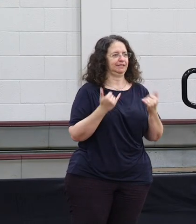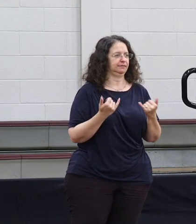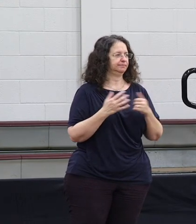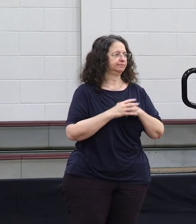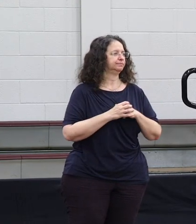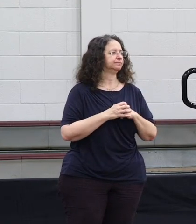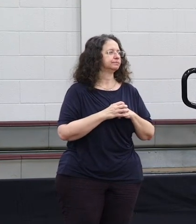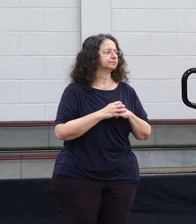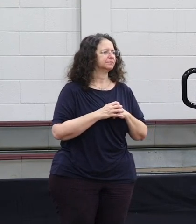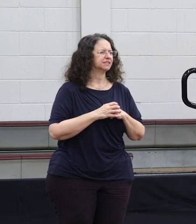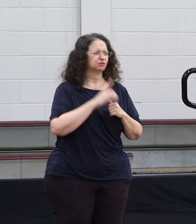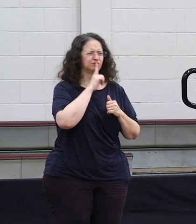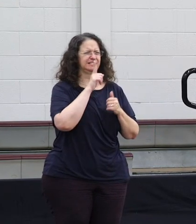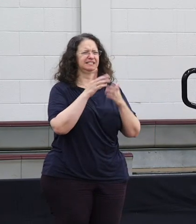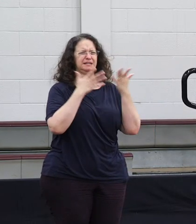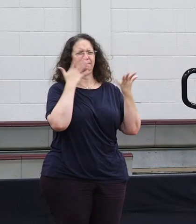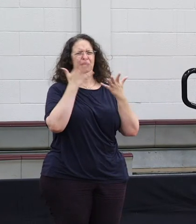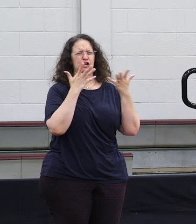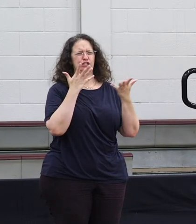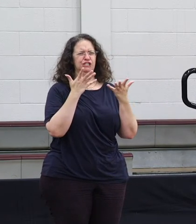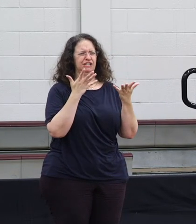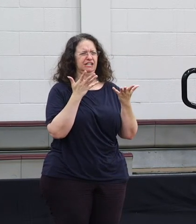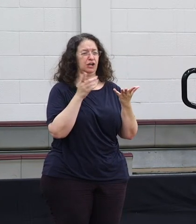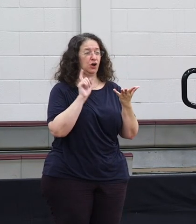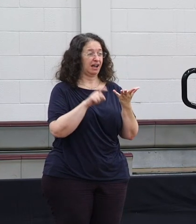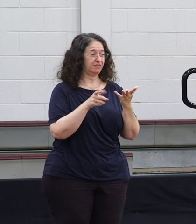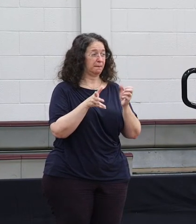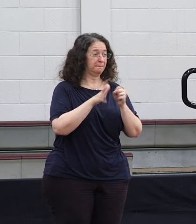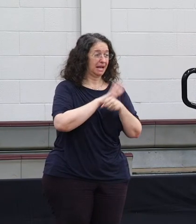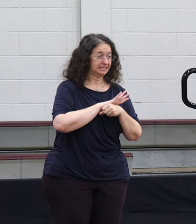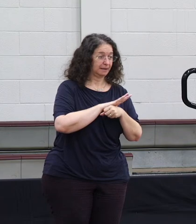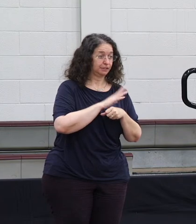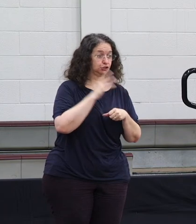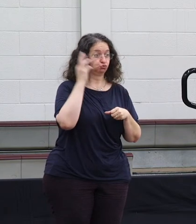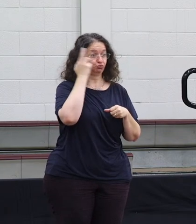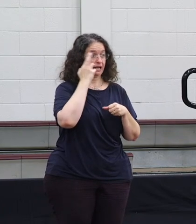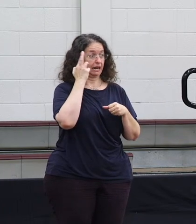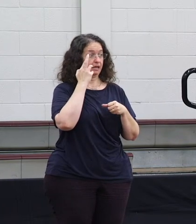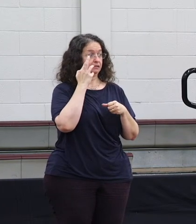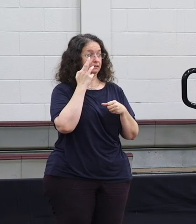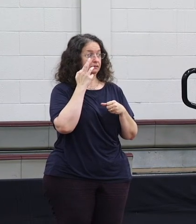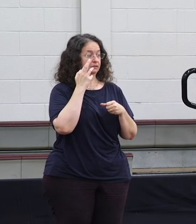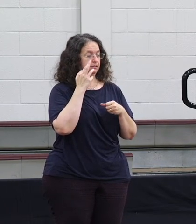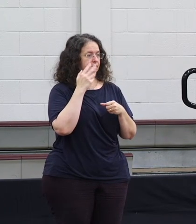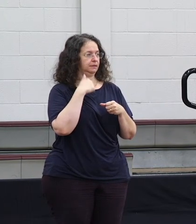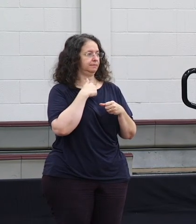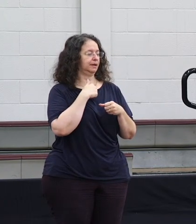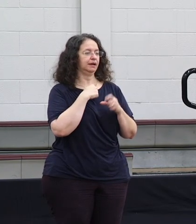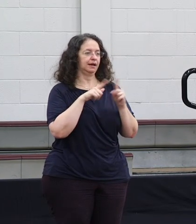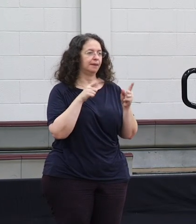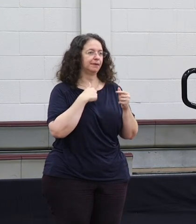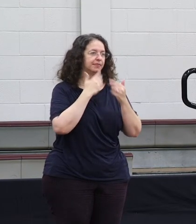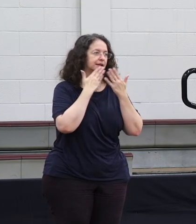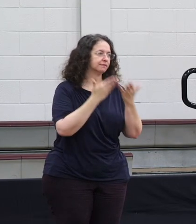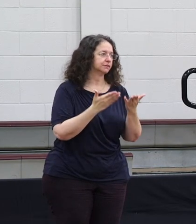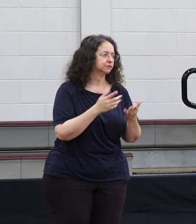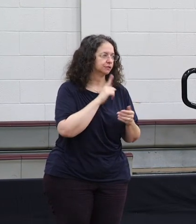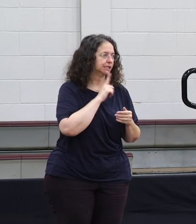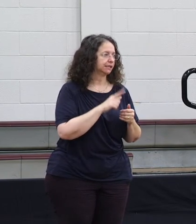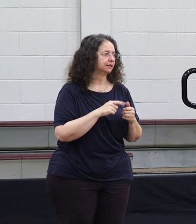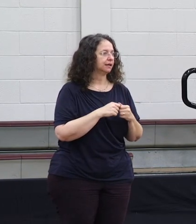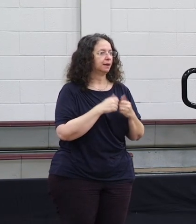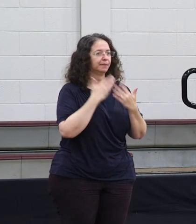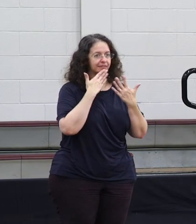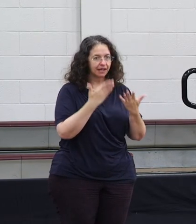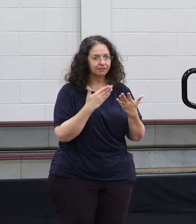Honestly, it's embarrassing to think that it took a whole pandemic to realize this, but I couldn't be more grateful. First, I'm grateful